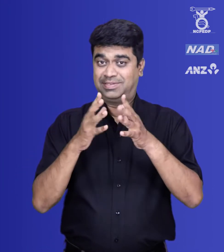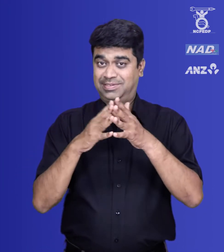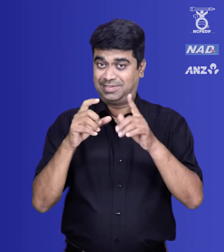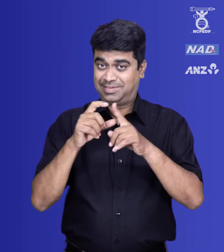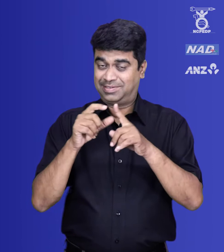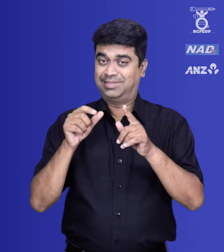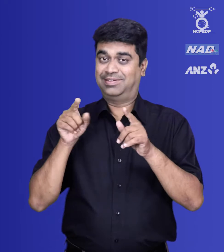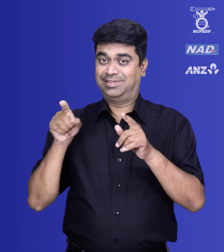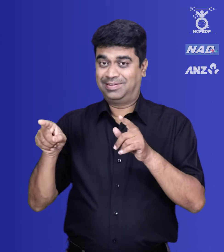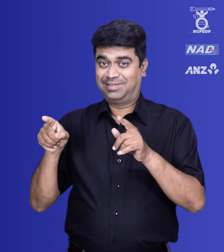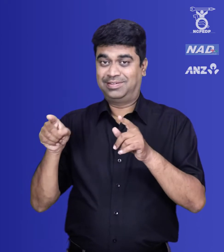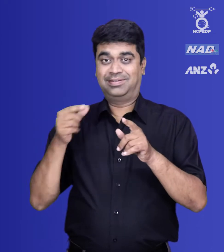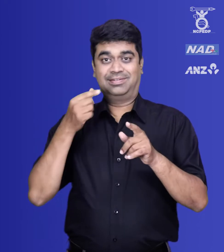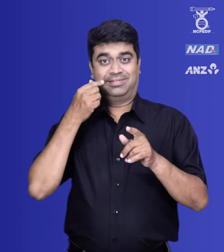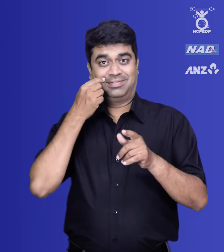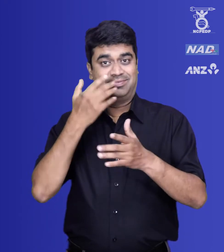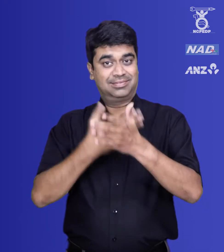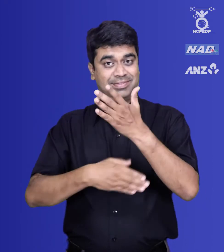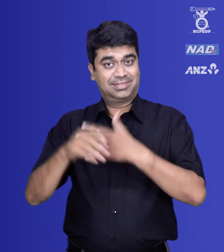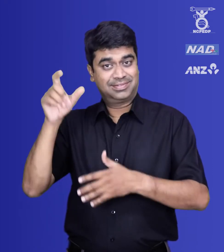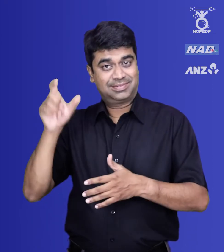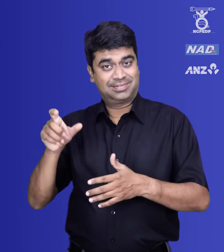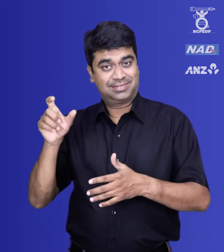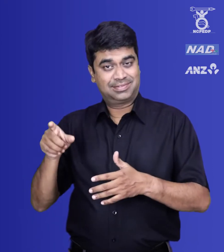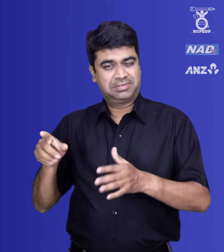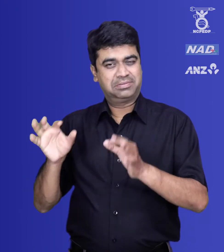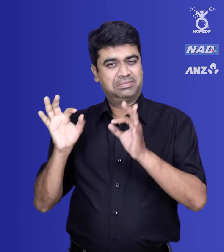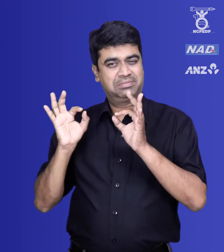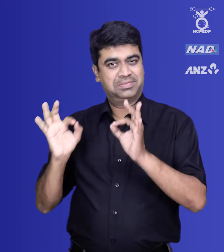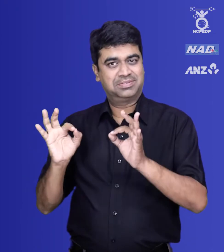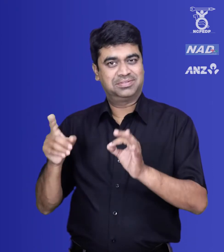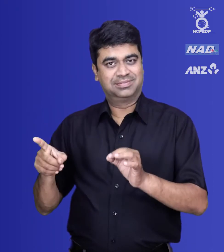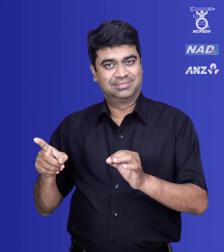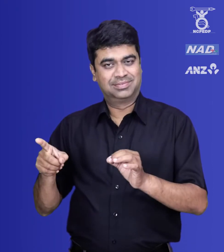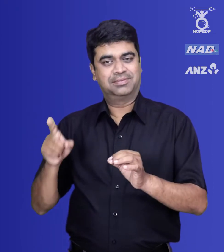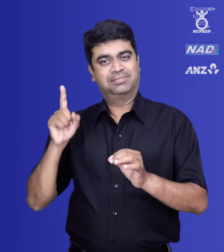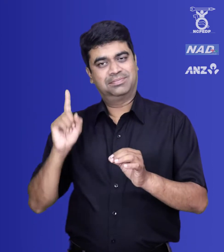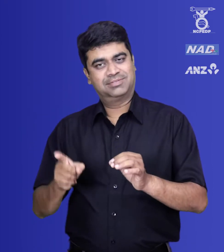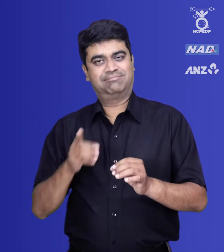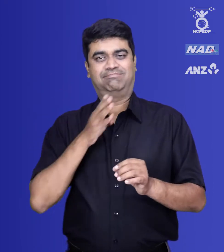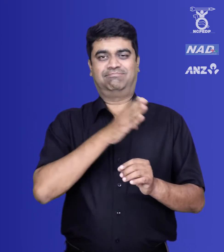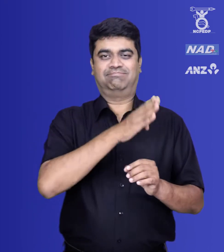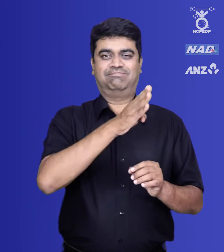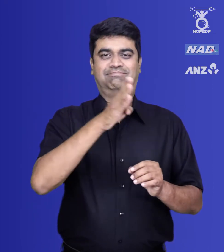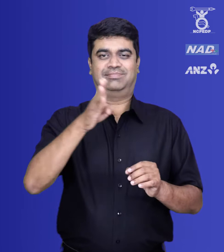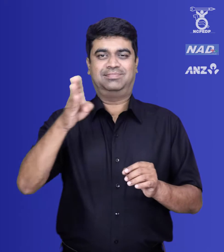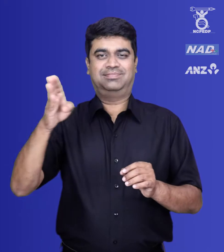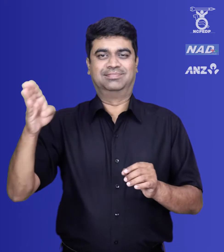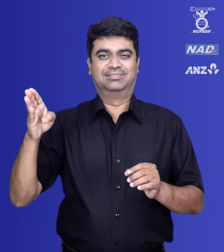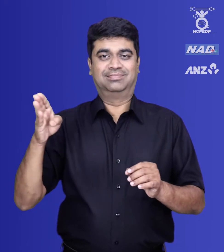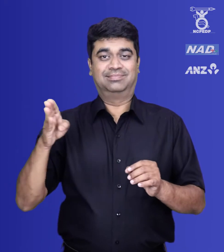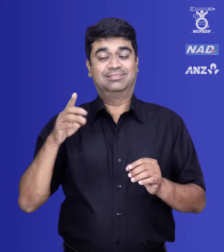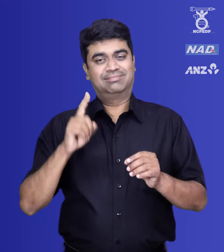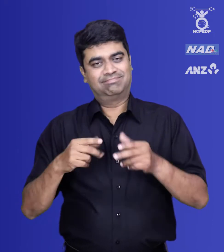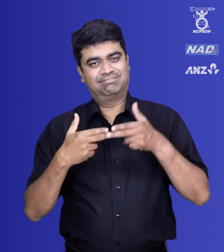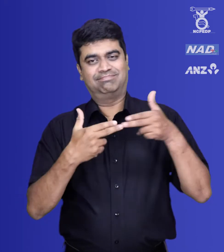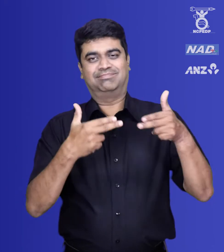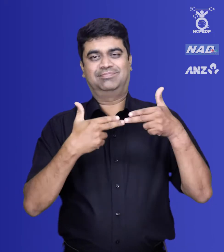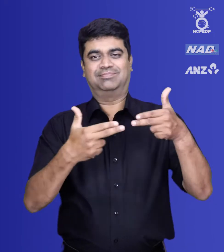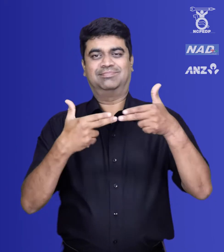and professional training level on the human condition of disability and the rights of persons